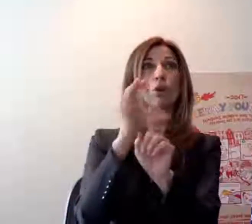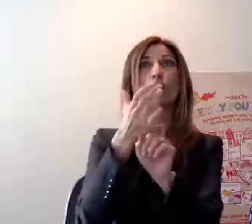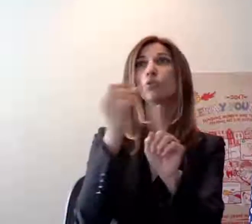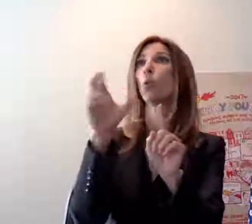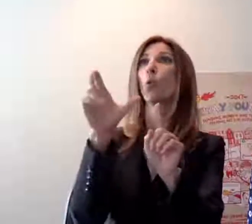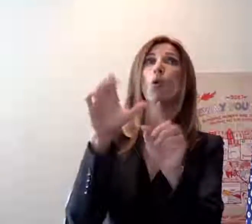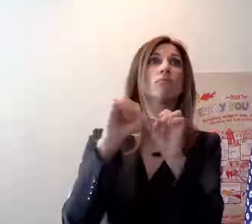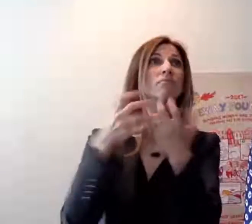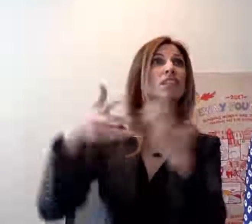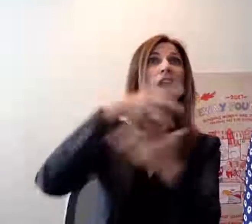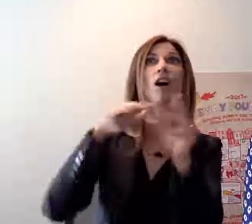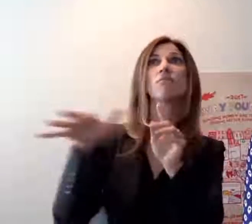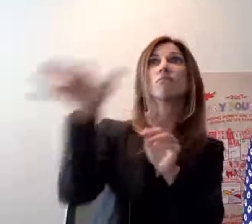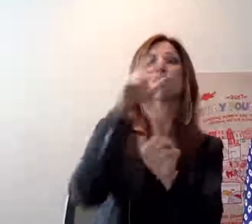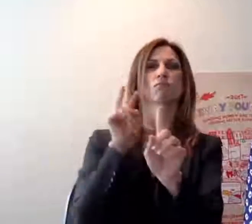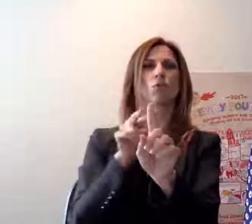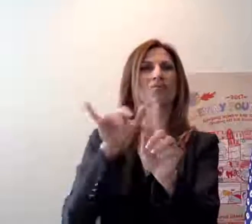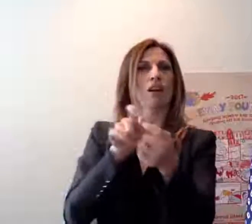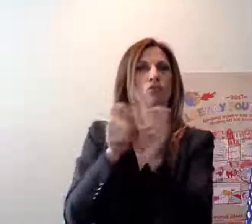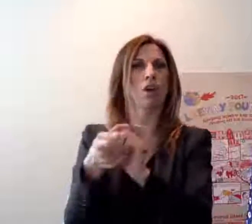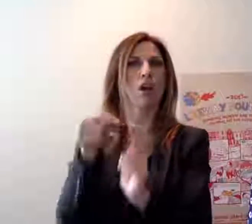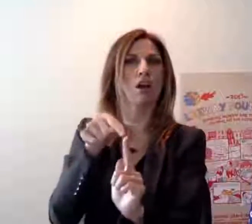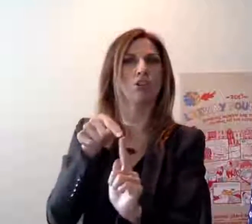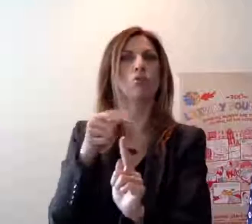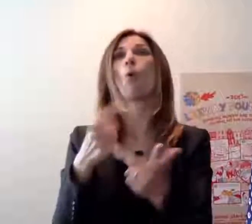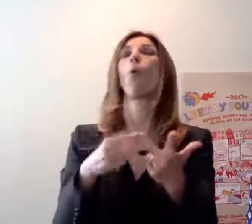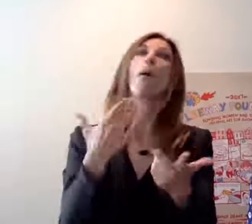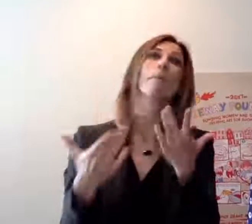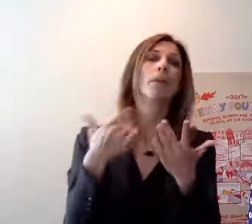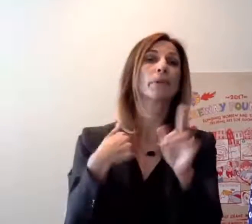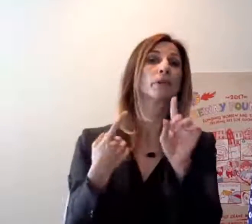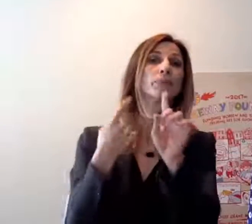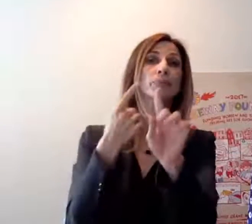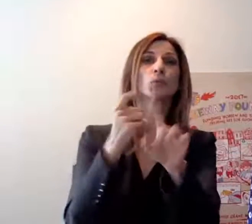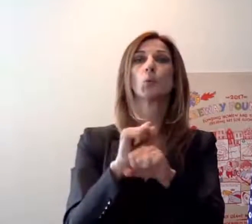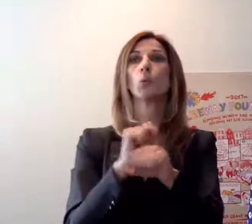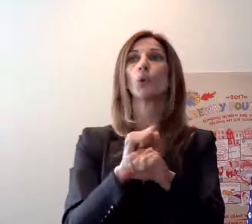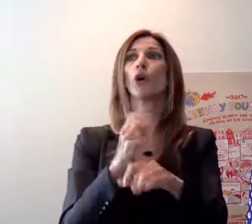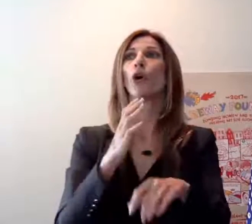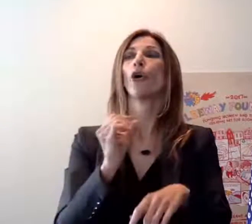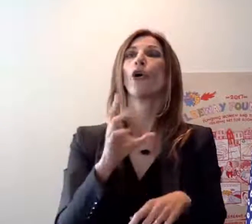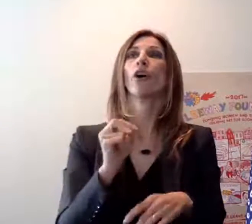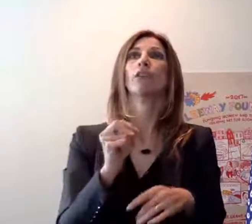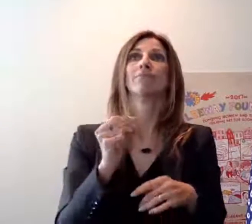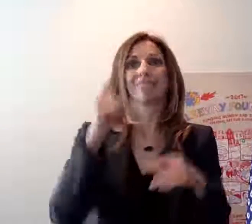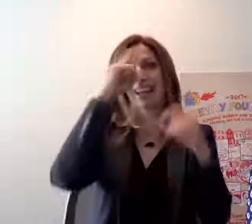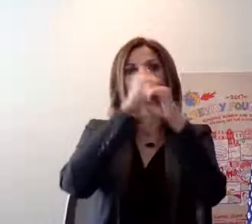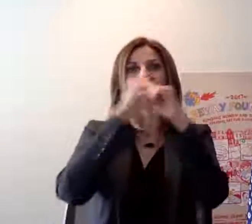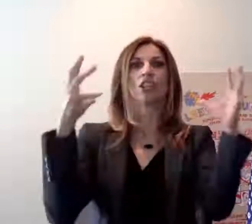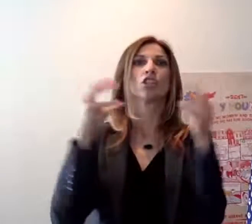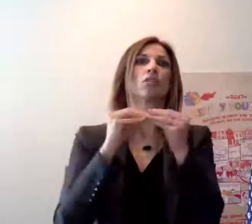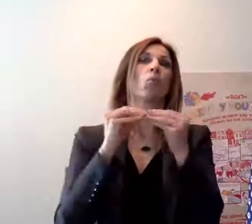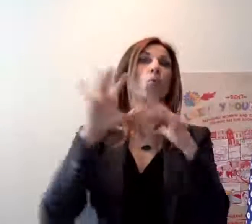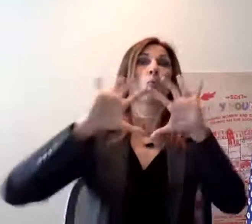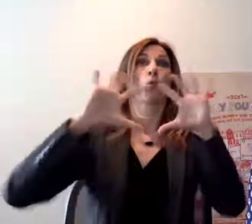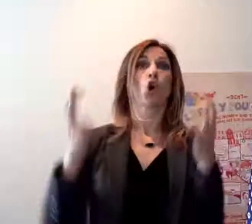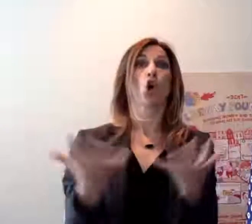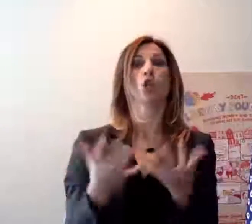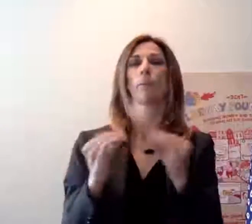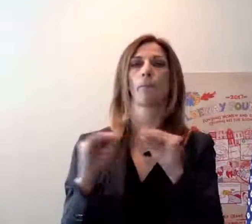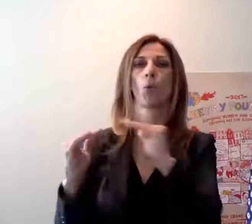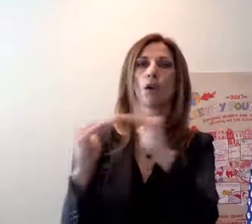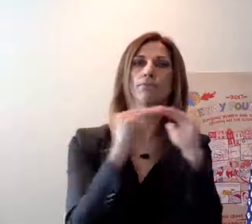large. You're somehow working towards creating a vision of a more just world, right?